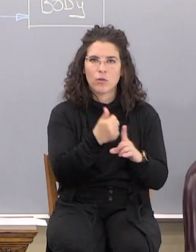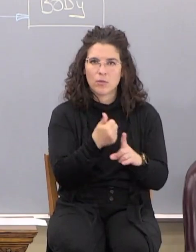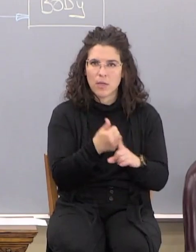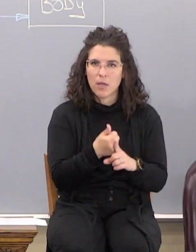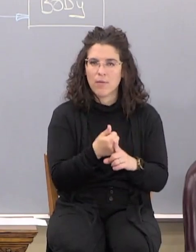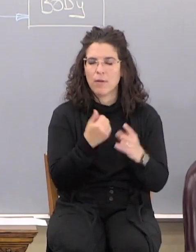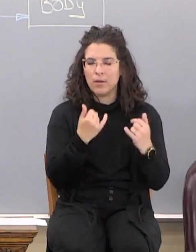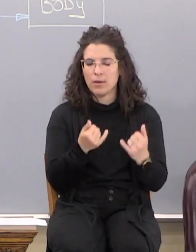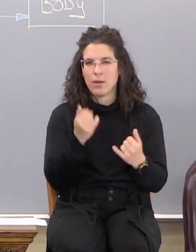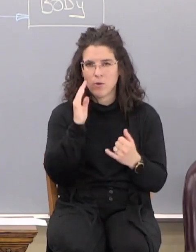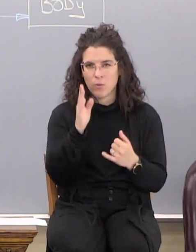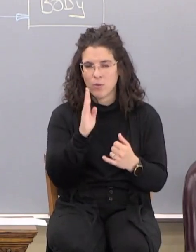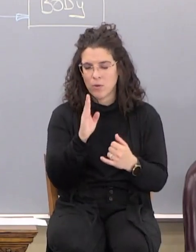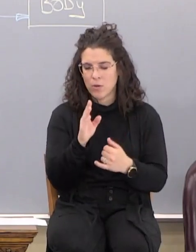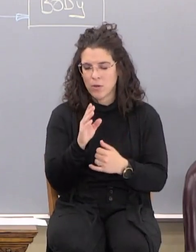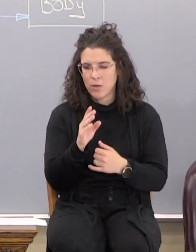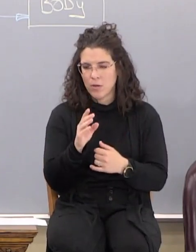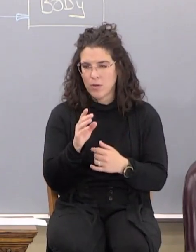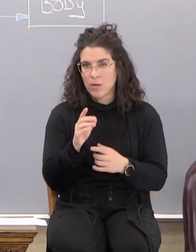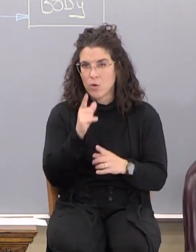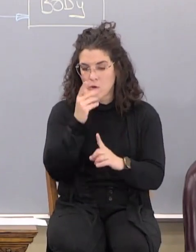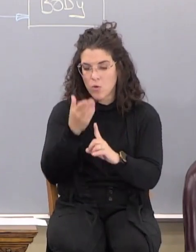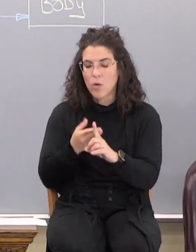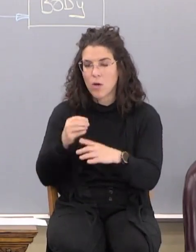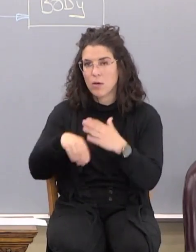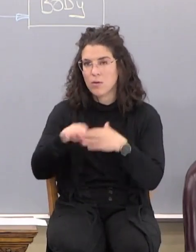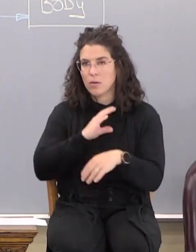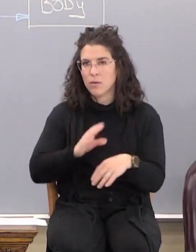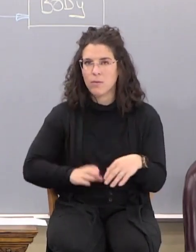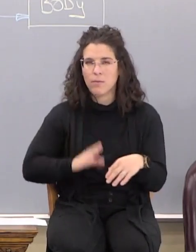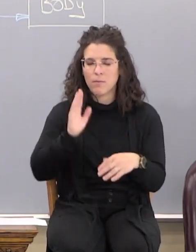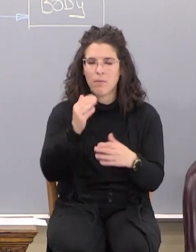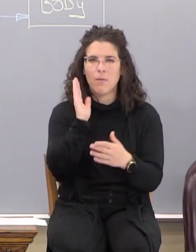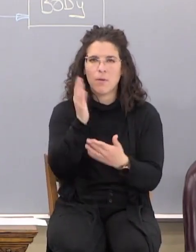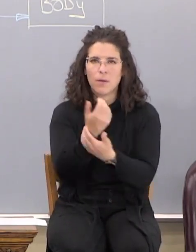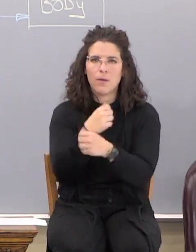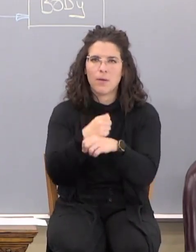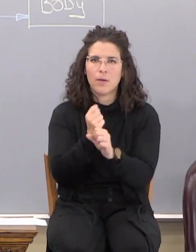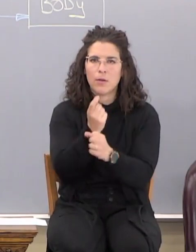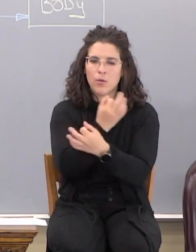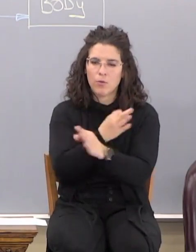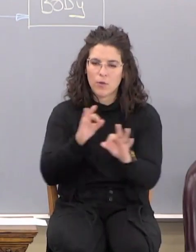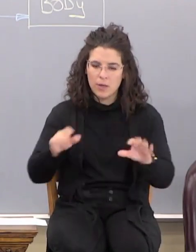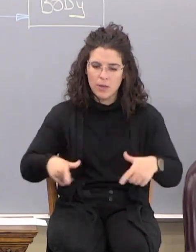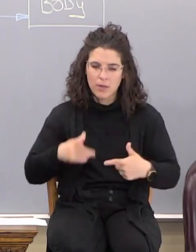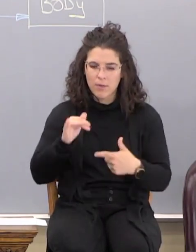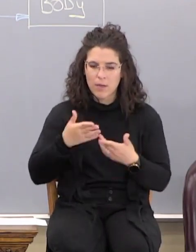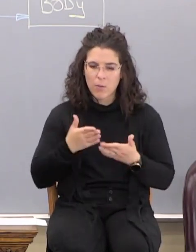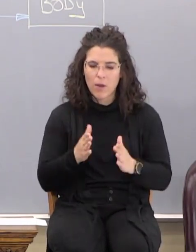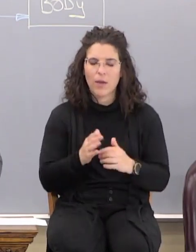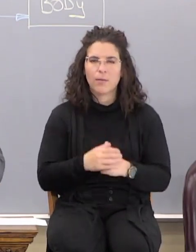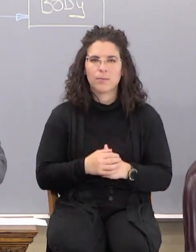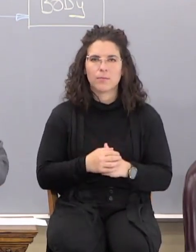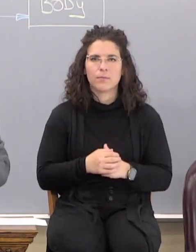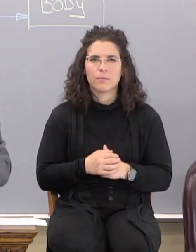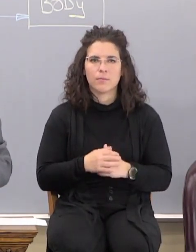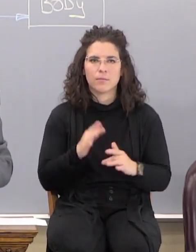Now you're going to define yourself by who you are in Christ, and that's going to set you free to live that way. If you drop down to